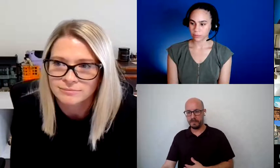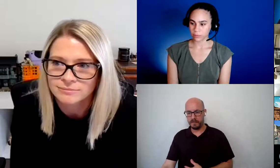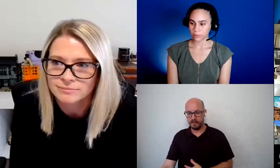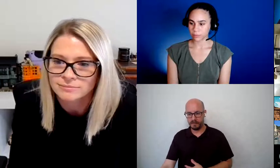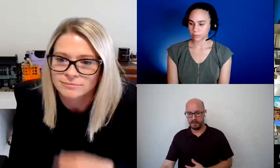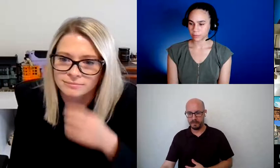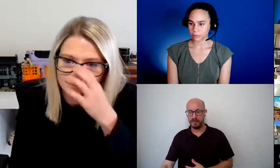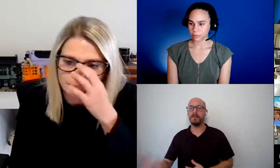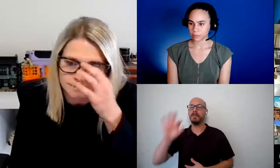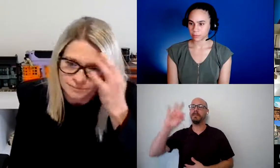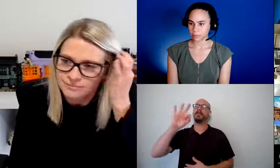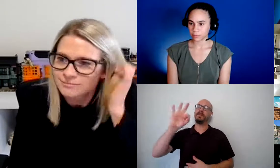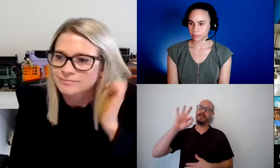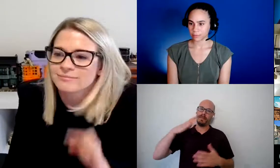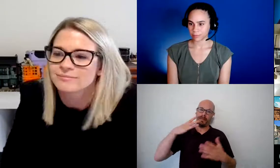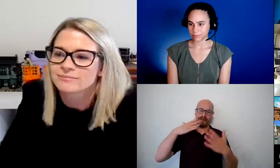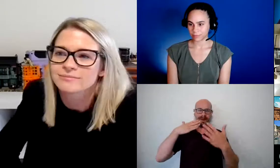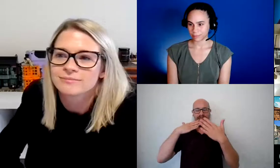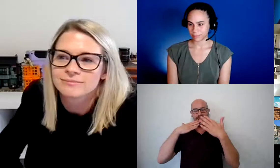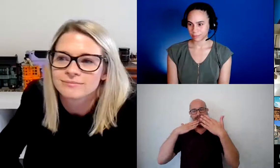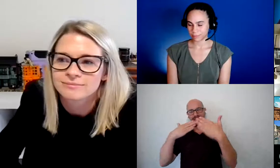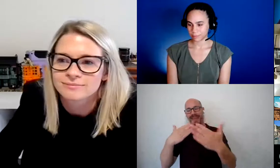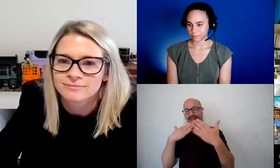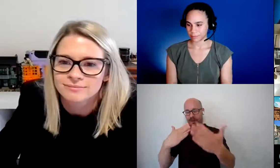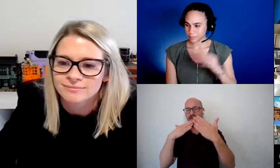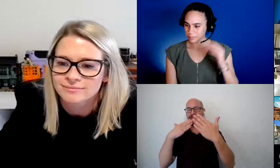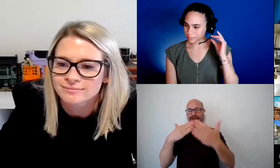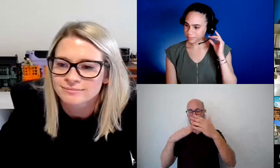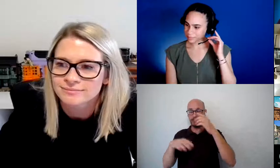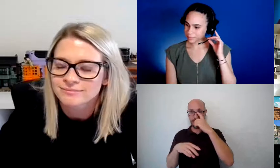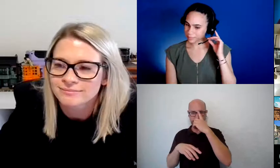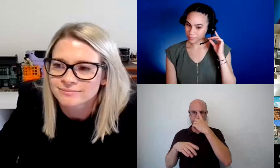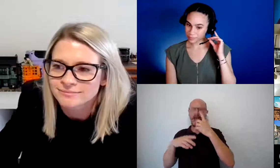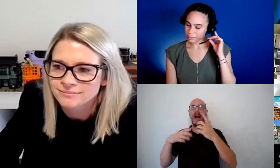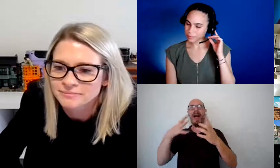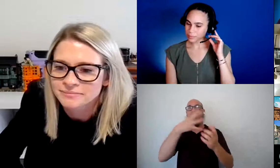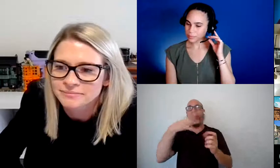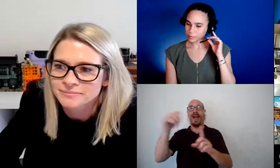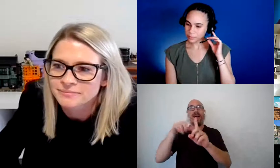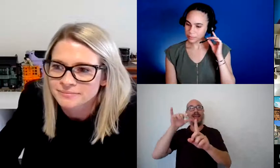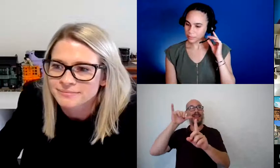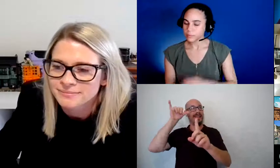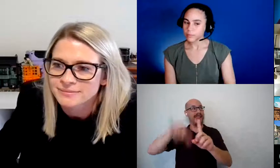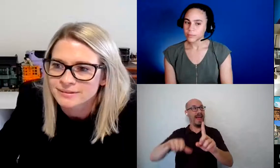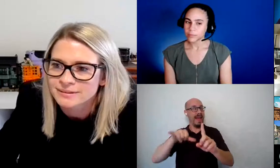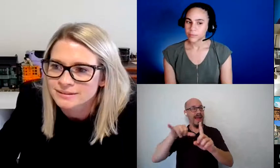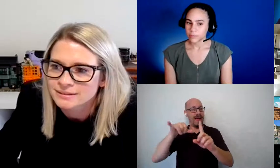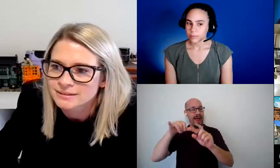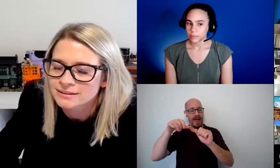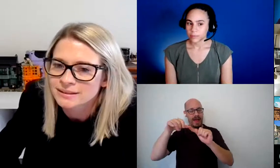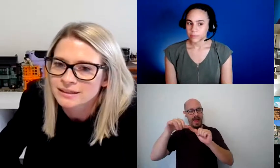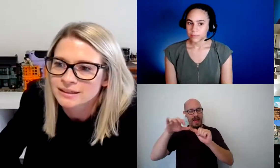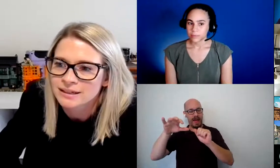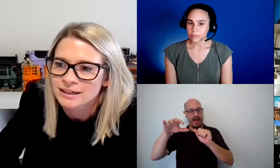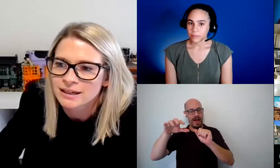Thank you. Thank you. And this is, I think, what we've done throughout